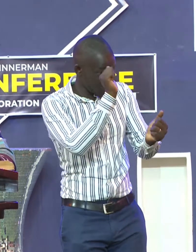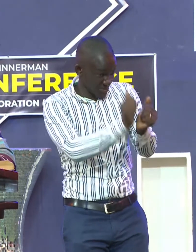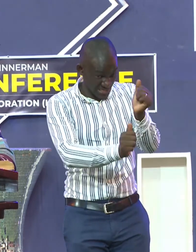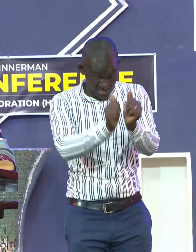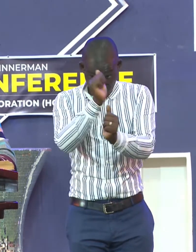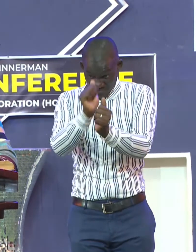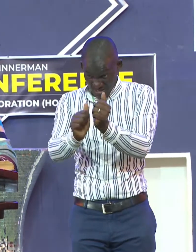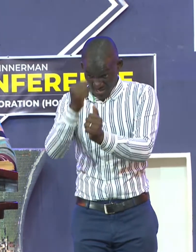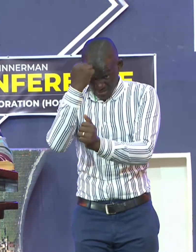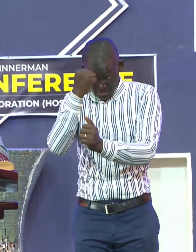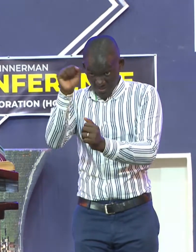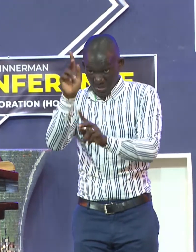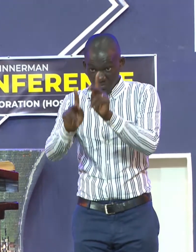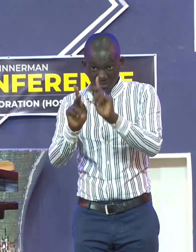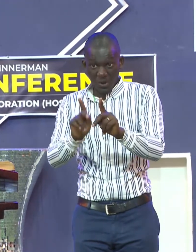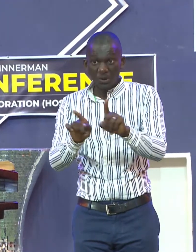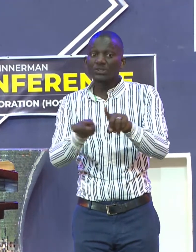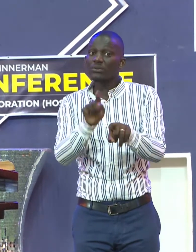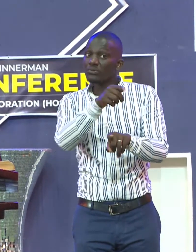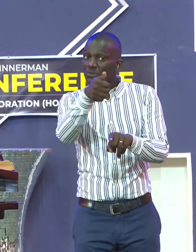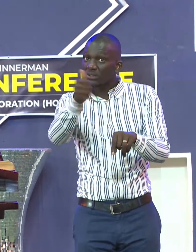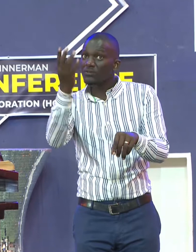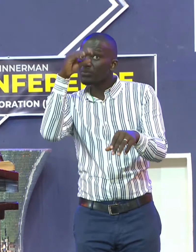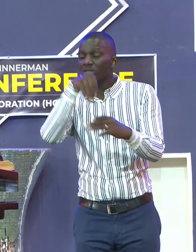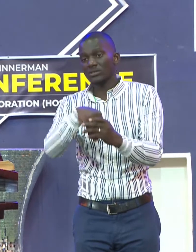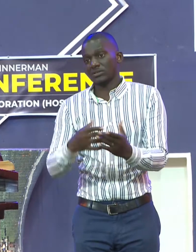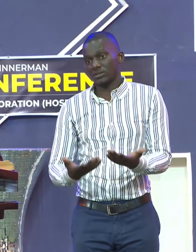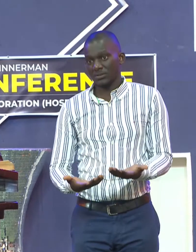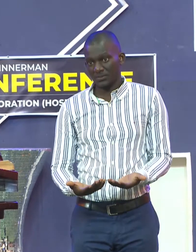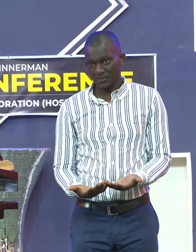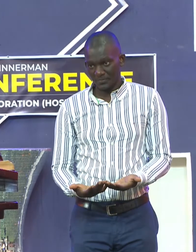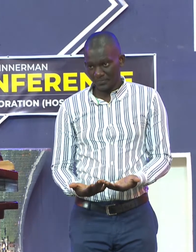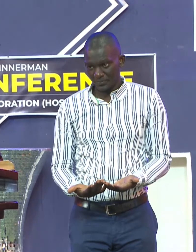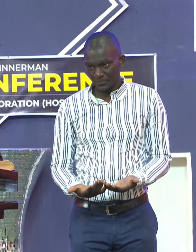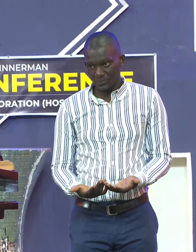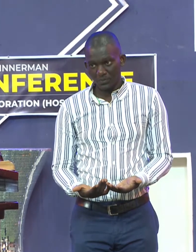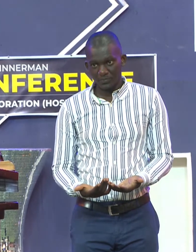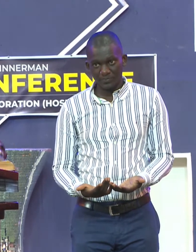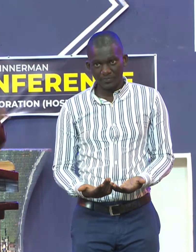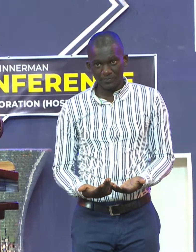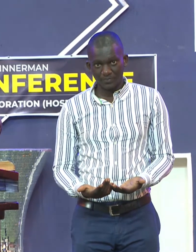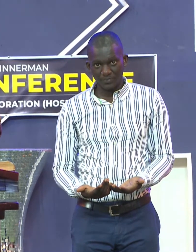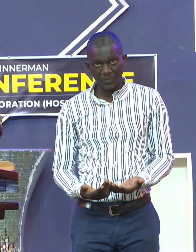When he's tearing those that are rebellious, he will tear you as well.